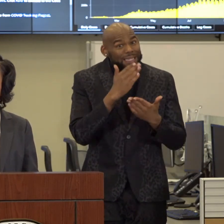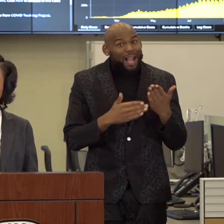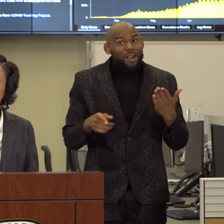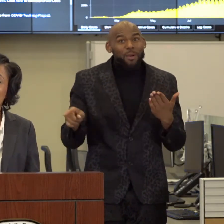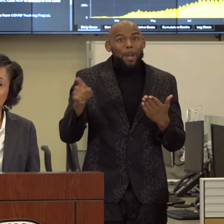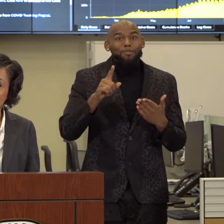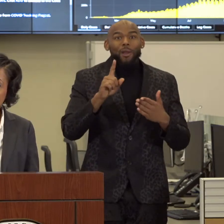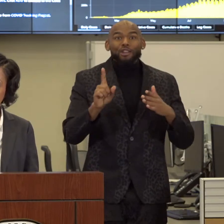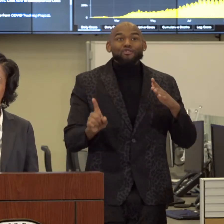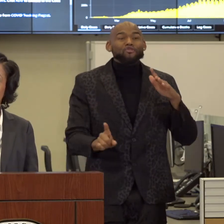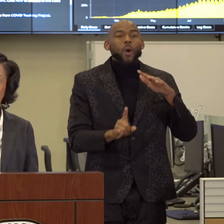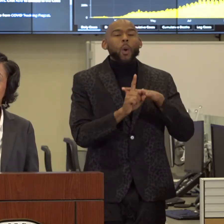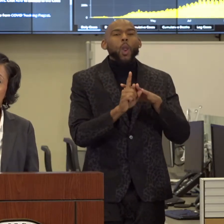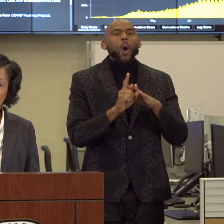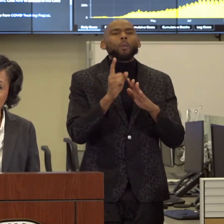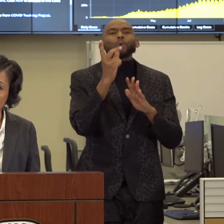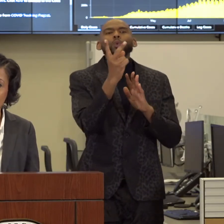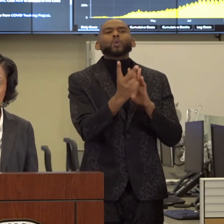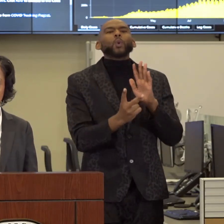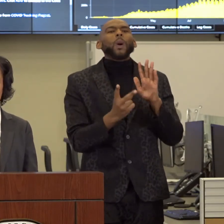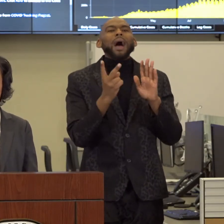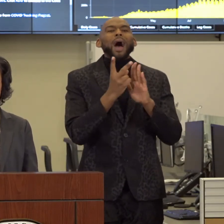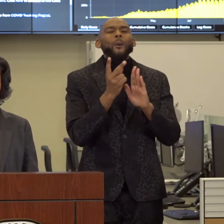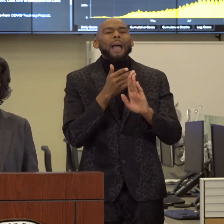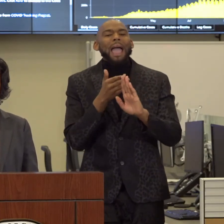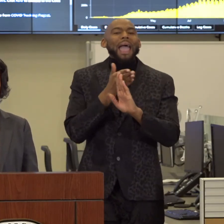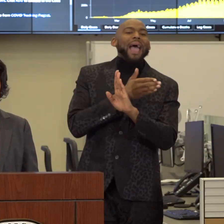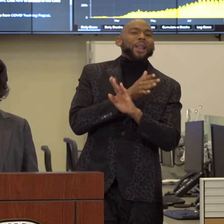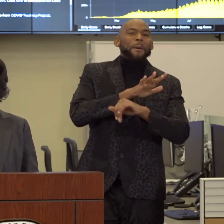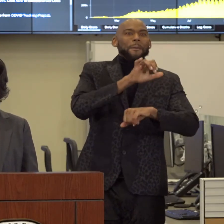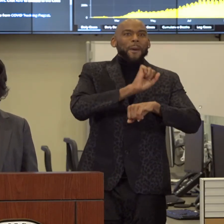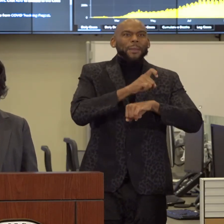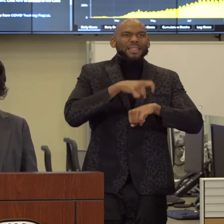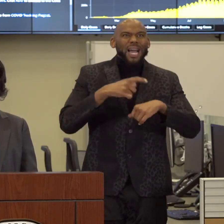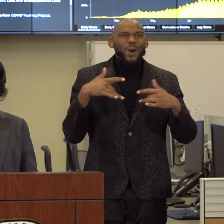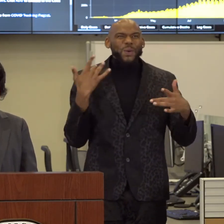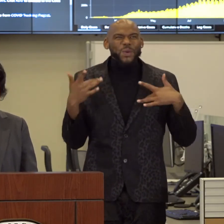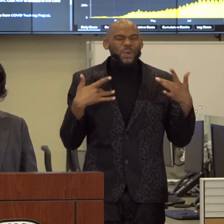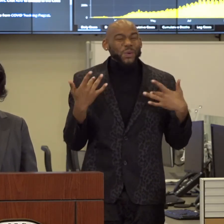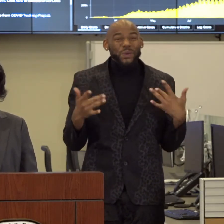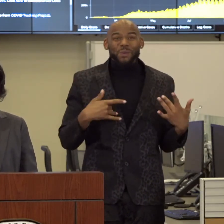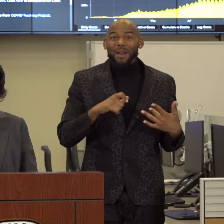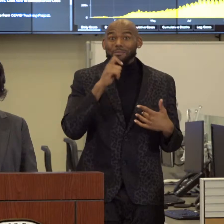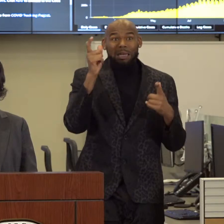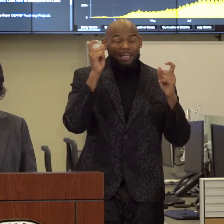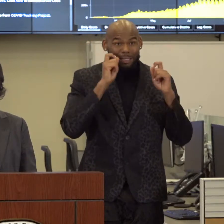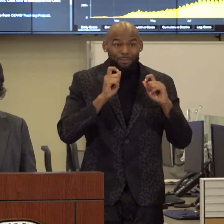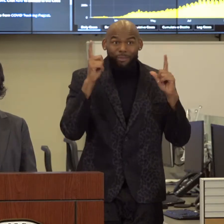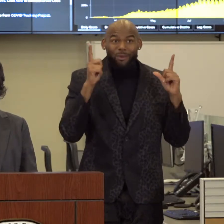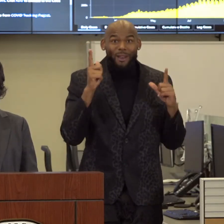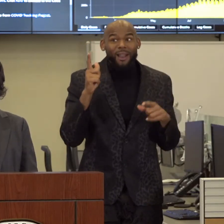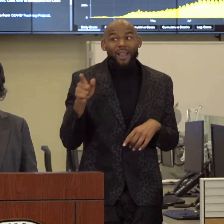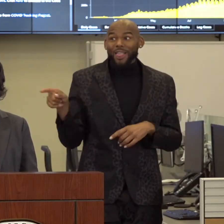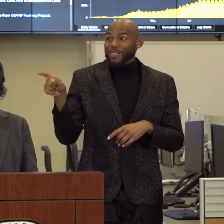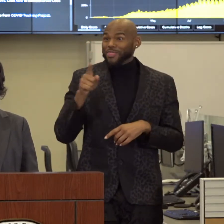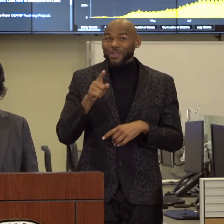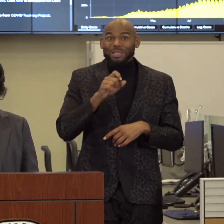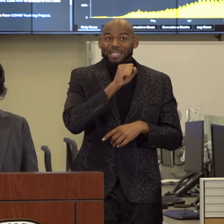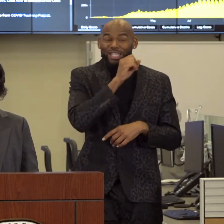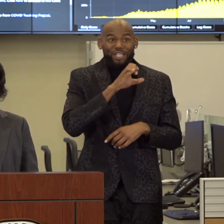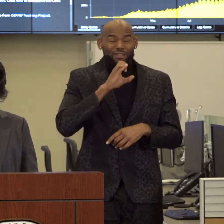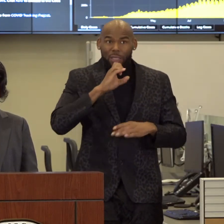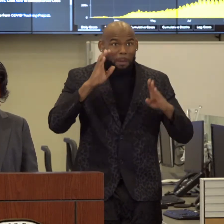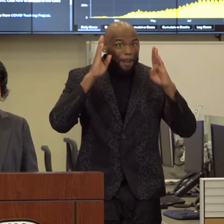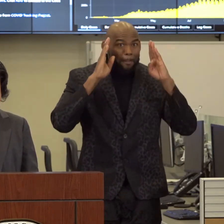them, shown up 2 to 3 hours ahead of their appointment time. We are not surprised because, as I said again, these are some vigilant seniors,